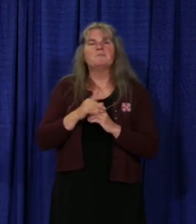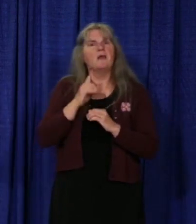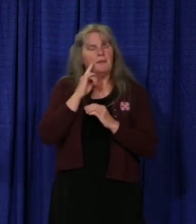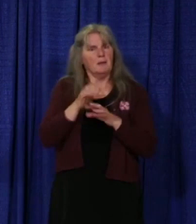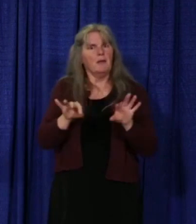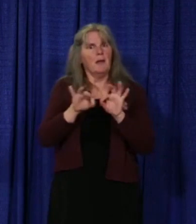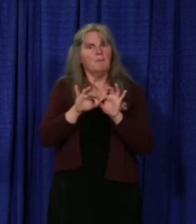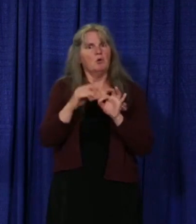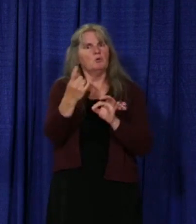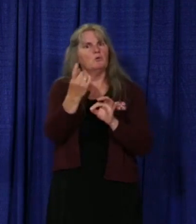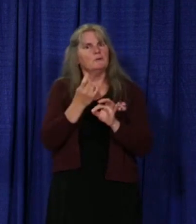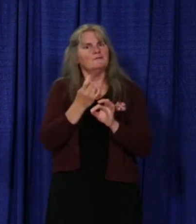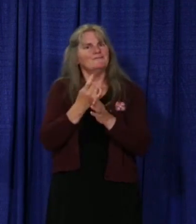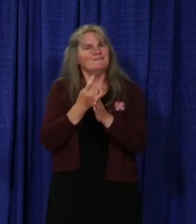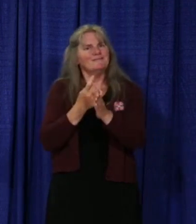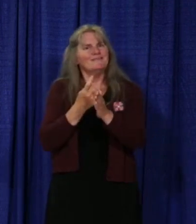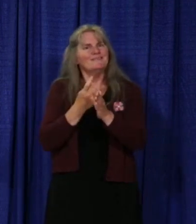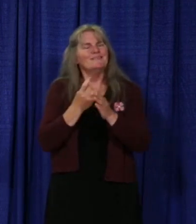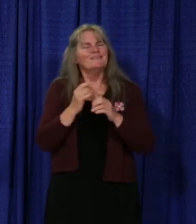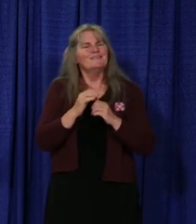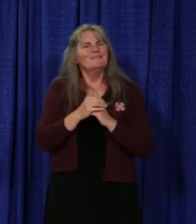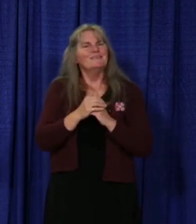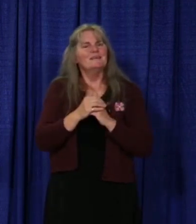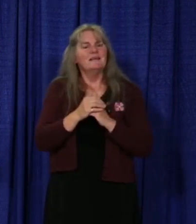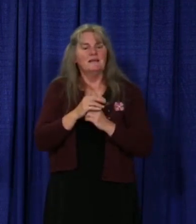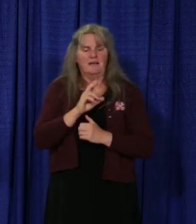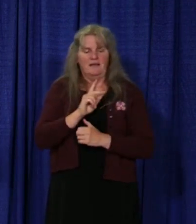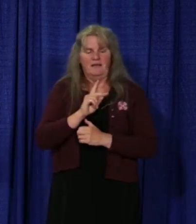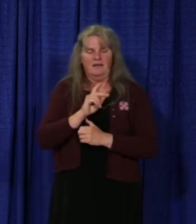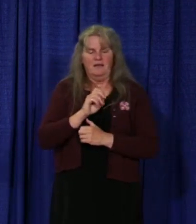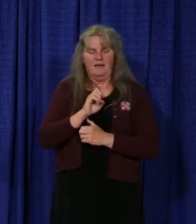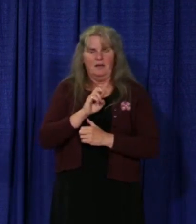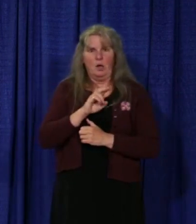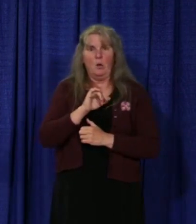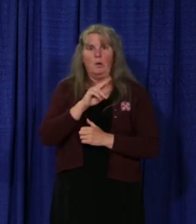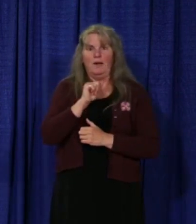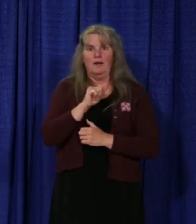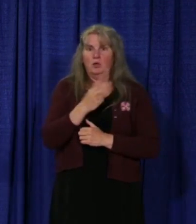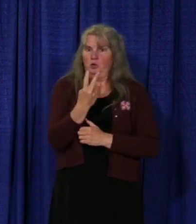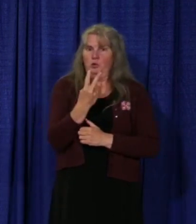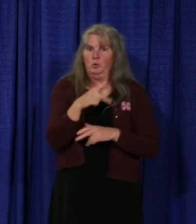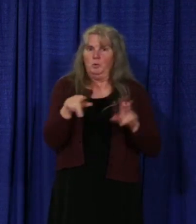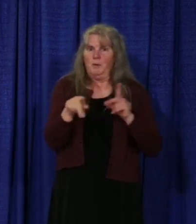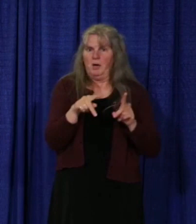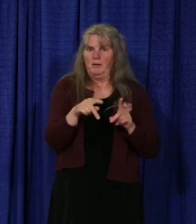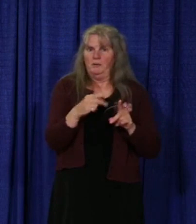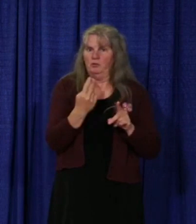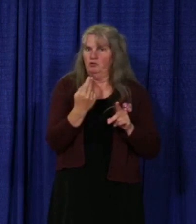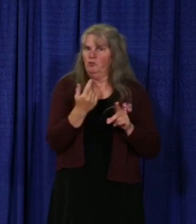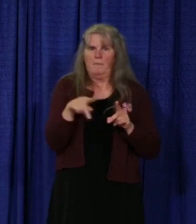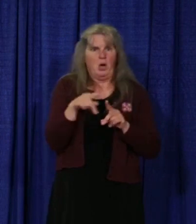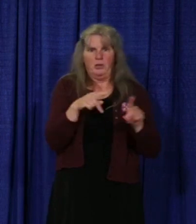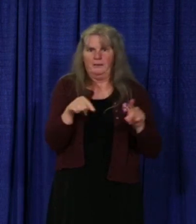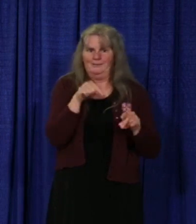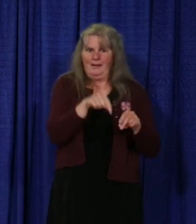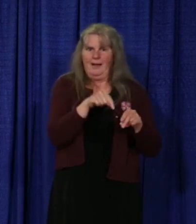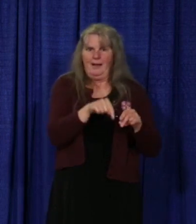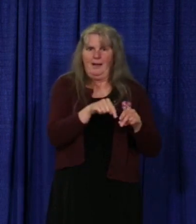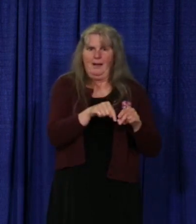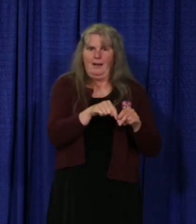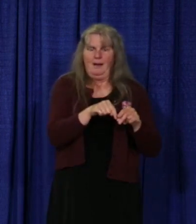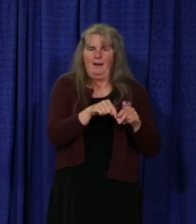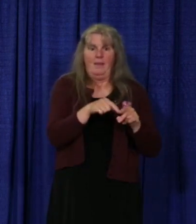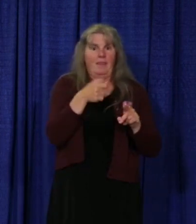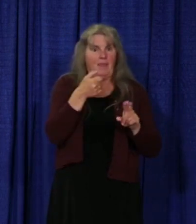really important question, Chris. In Kelowna, we're talking about a couple of parties, and those couple of parties